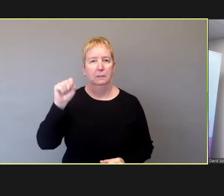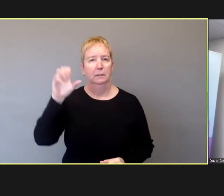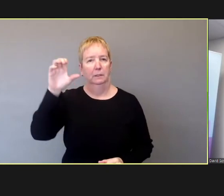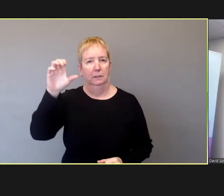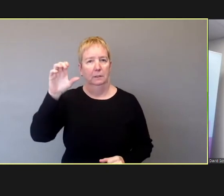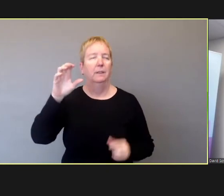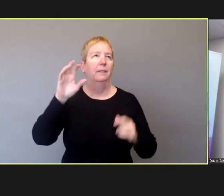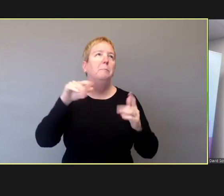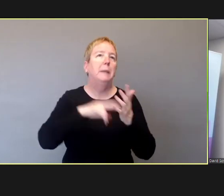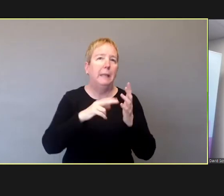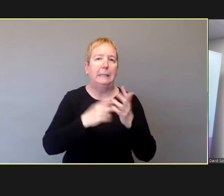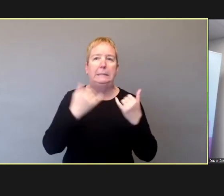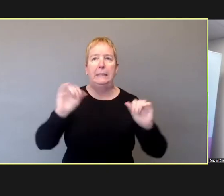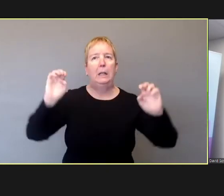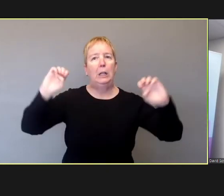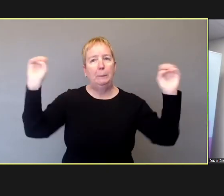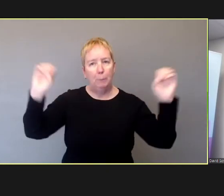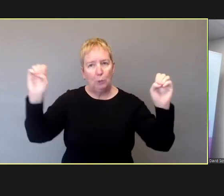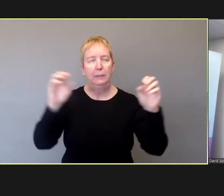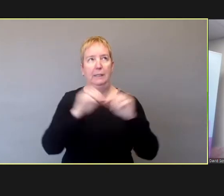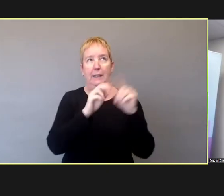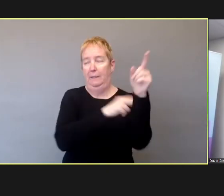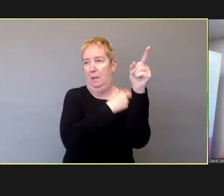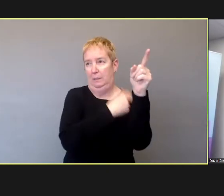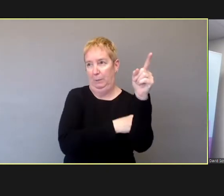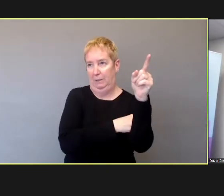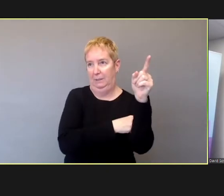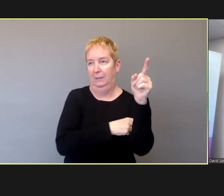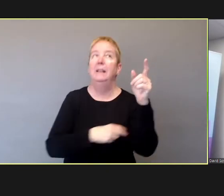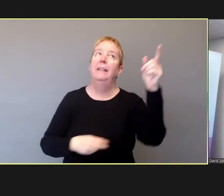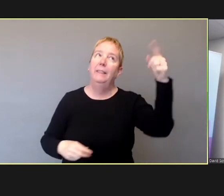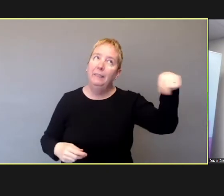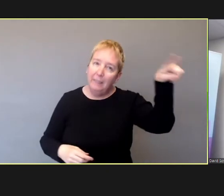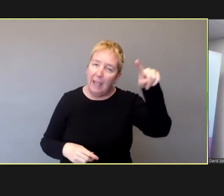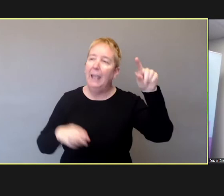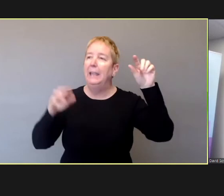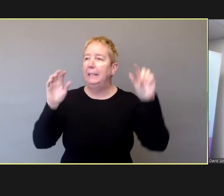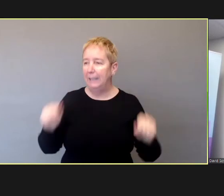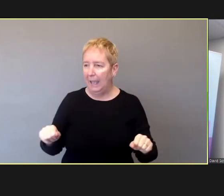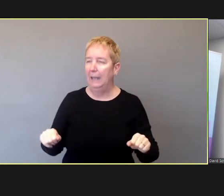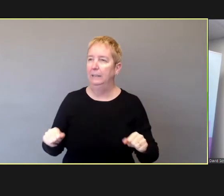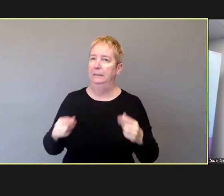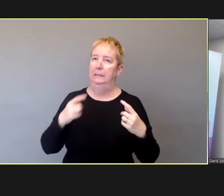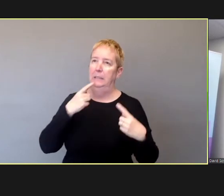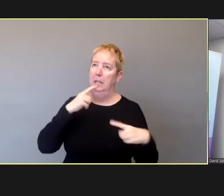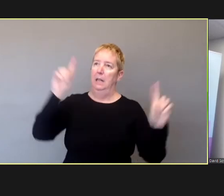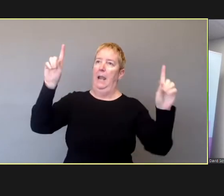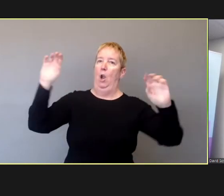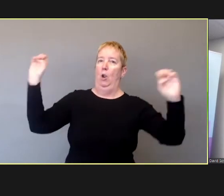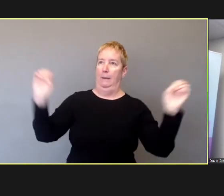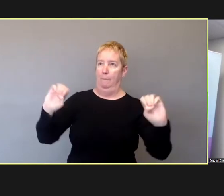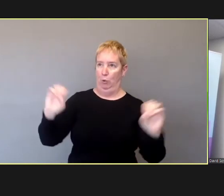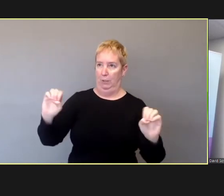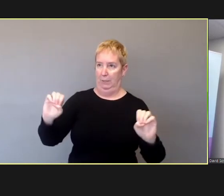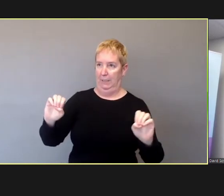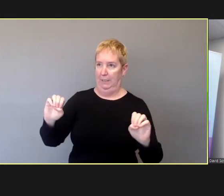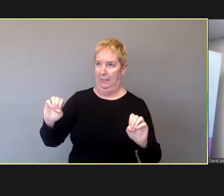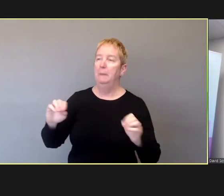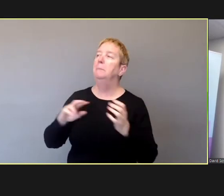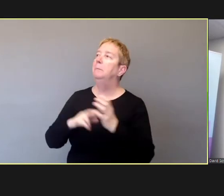it is permissive to hospitals to also declare their state and have the state provide insurance coverage for